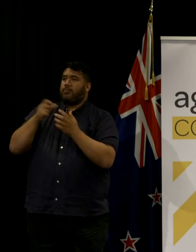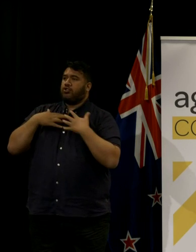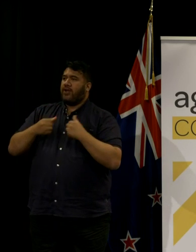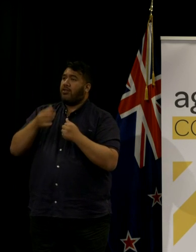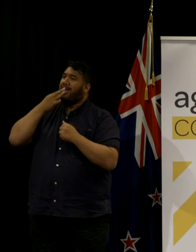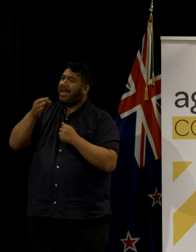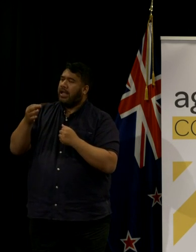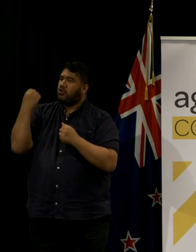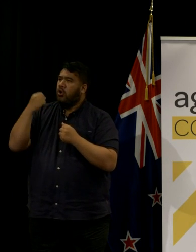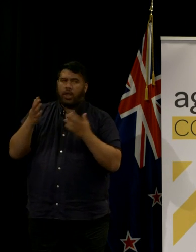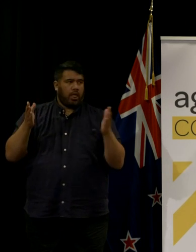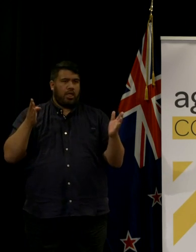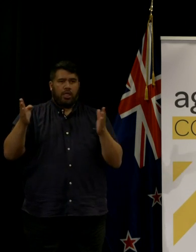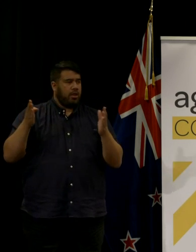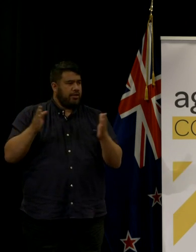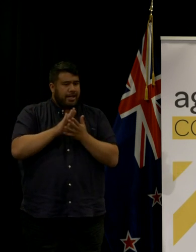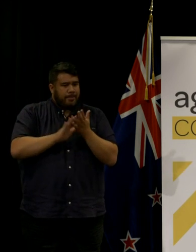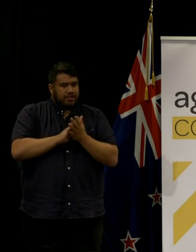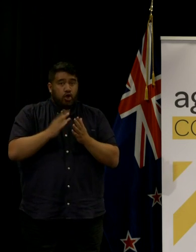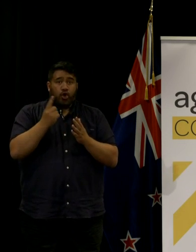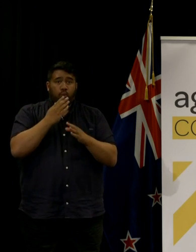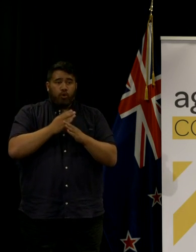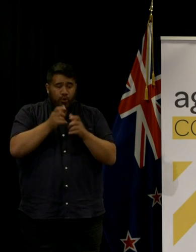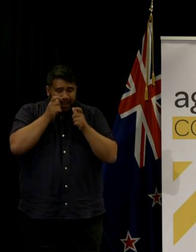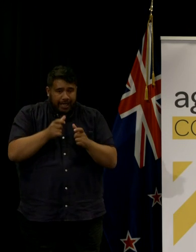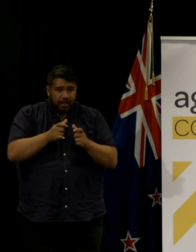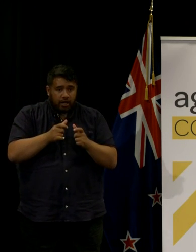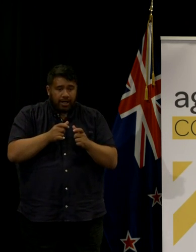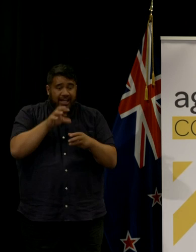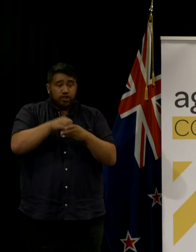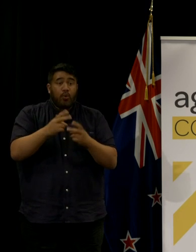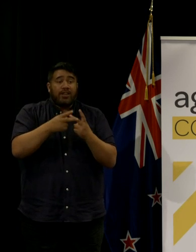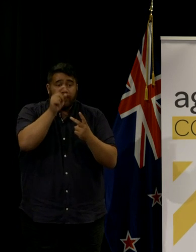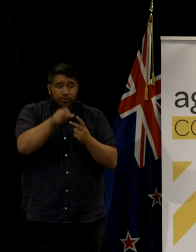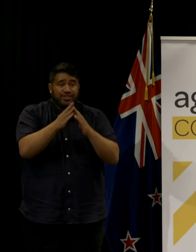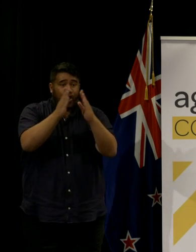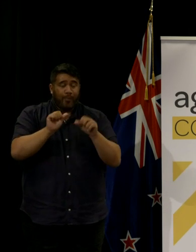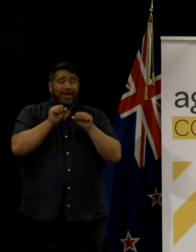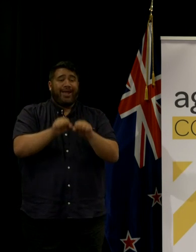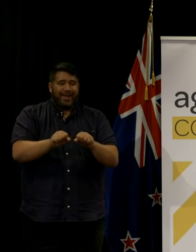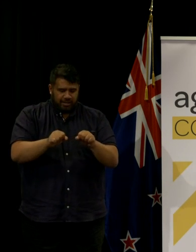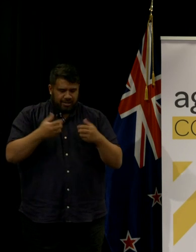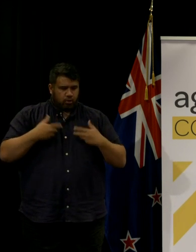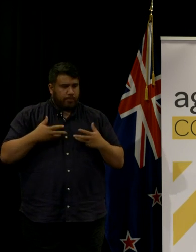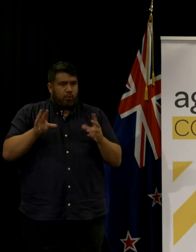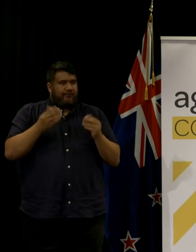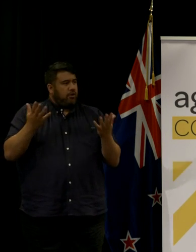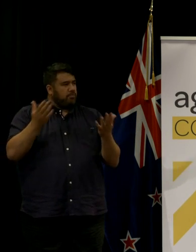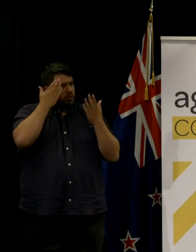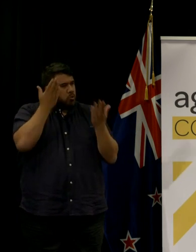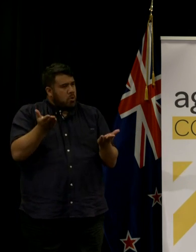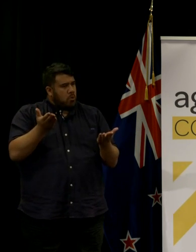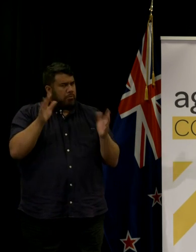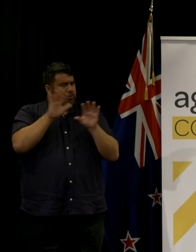to get the gear they need when they're visiting vulnerable people. Yes, so this is not something that's usually done in the